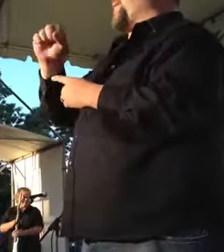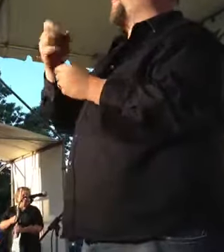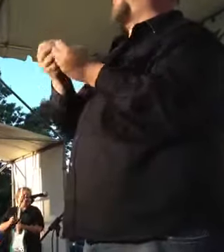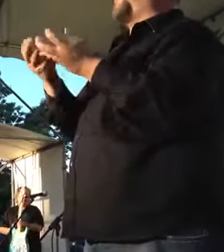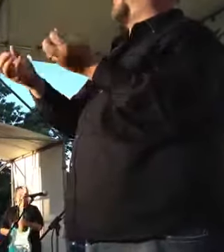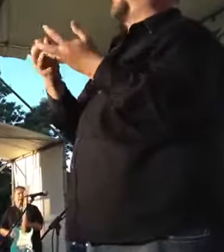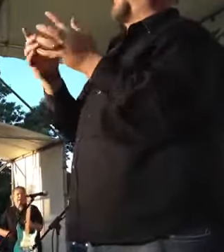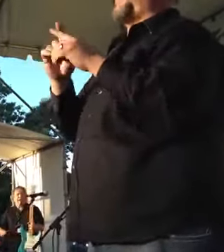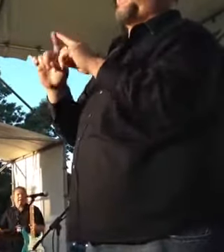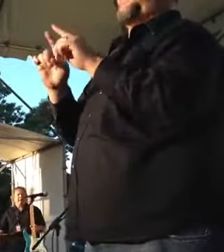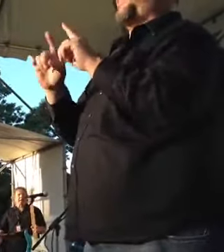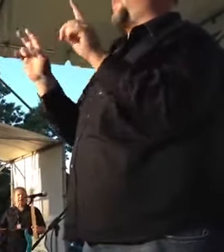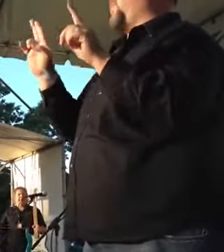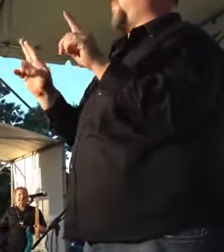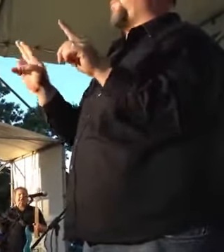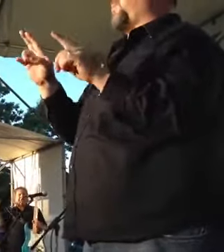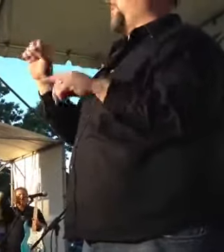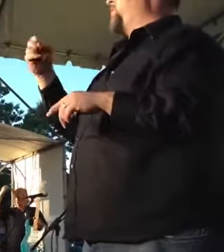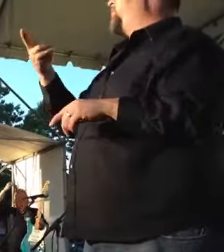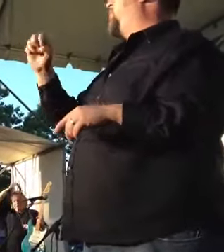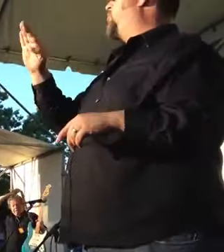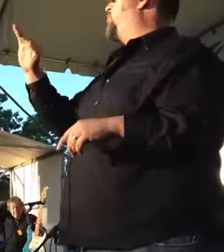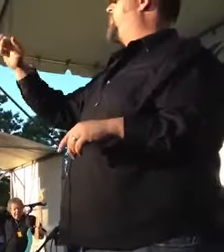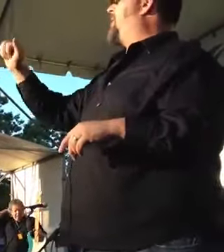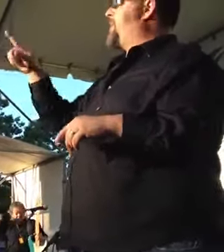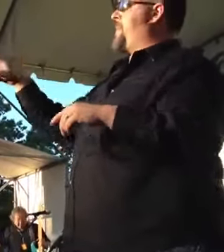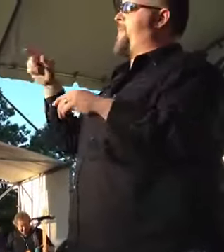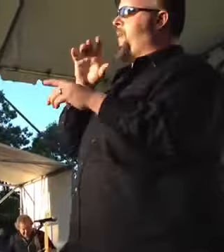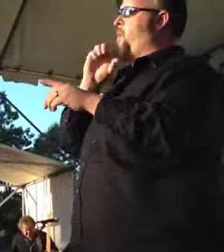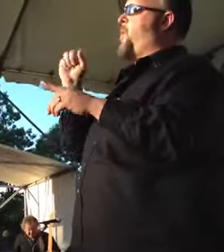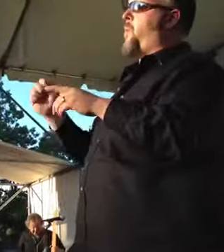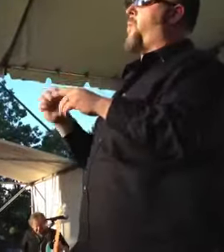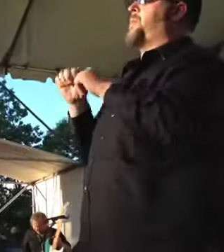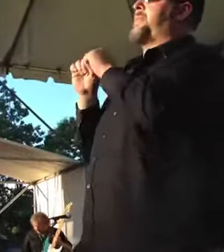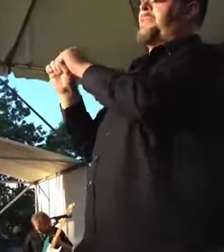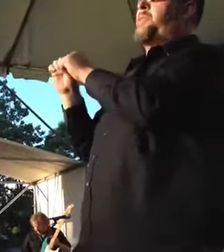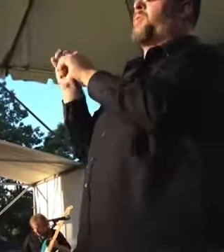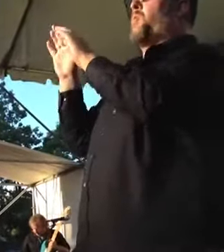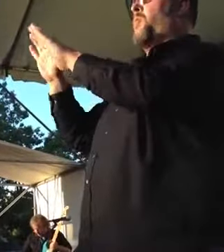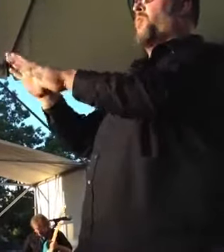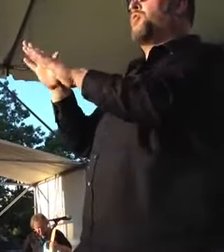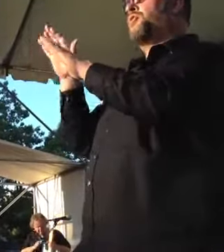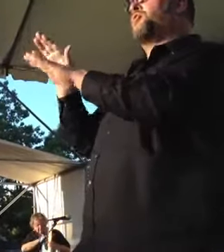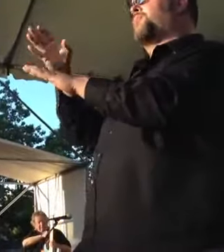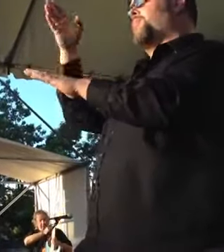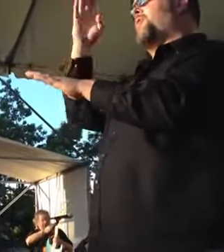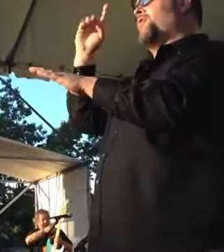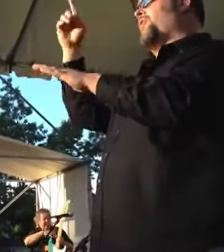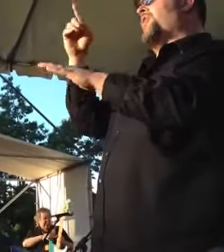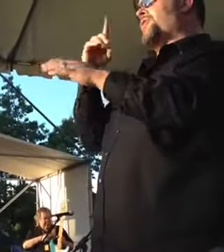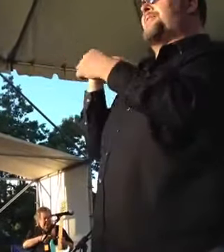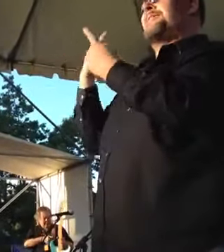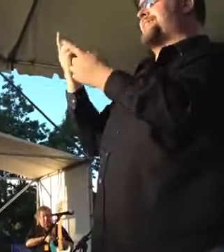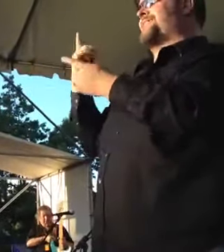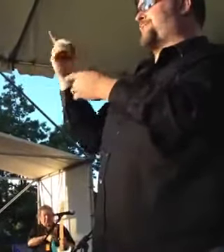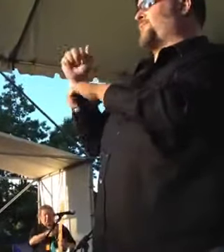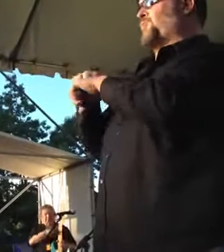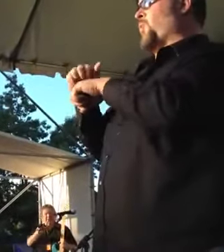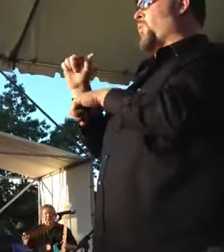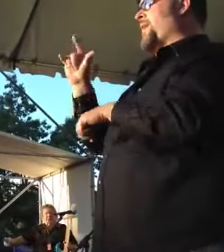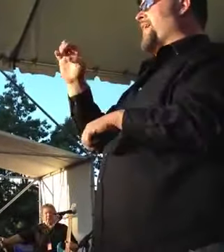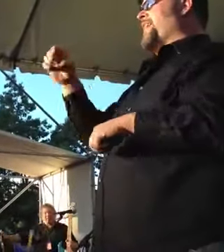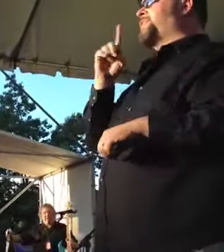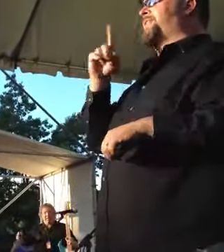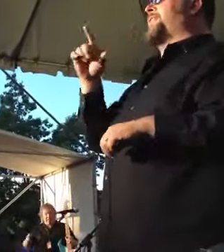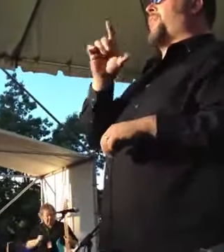medical applications as well. And Shiva, the oldest continually worshipped god on earth, whose worship goes back to the Stone Age, is the